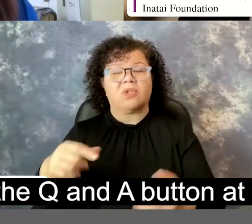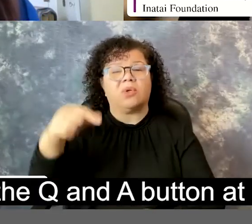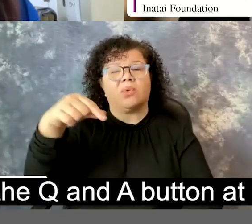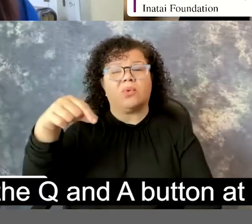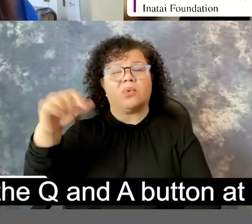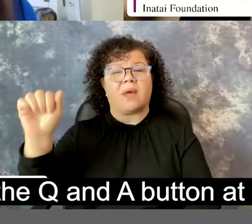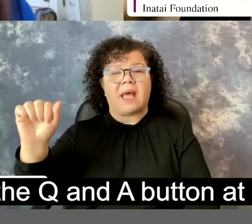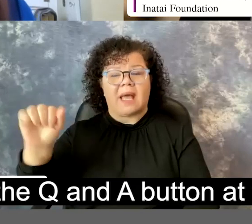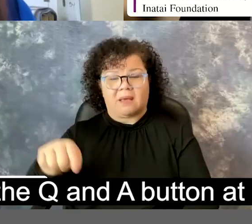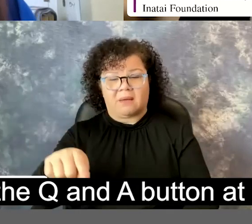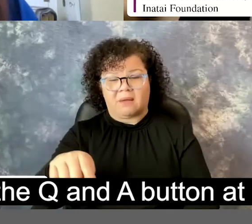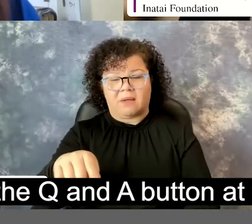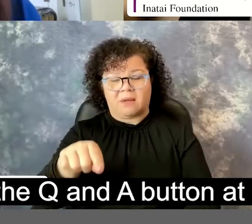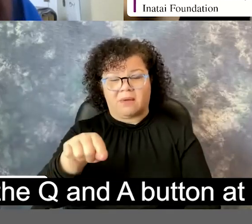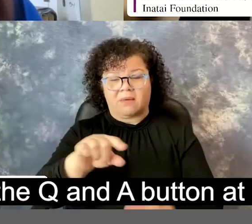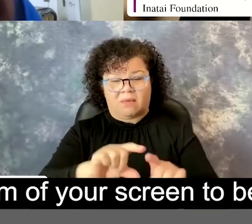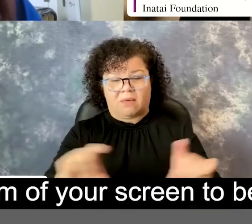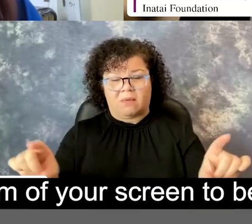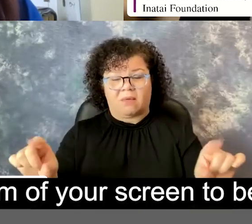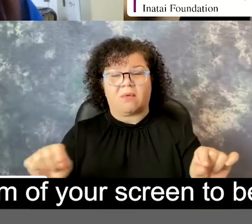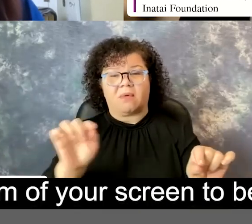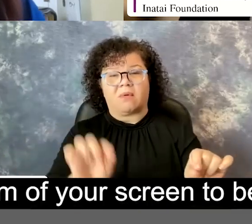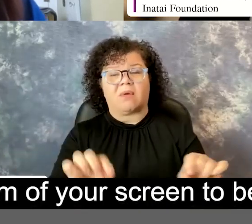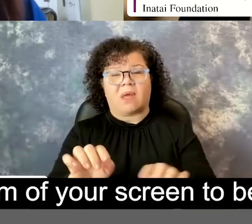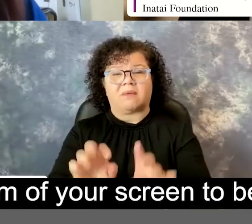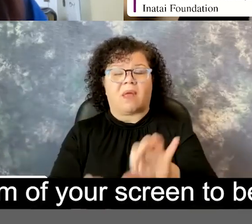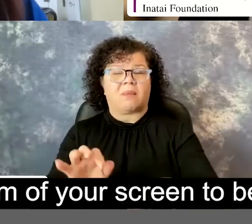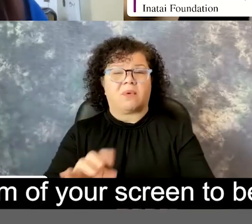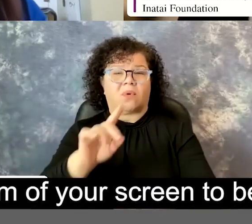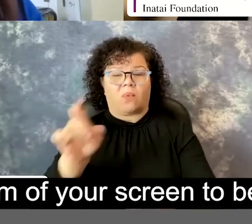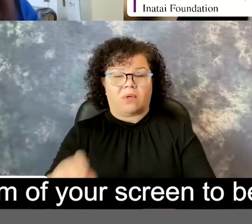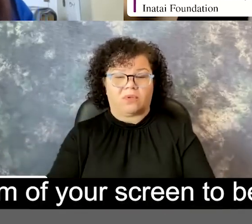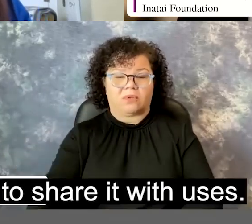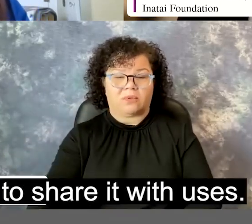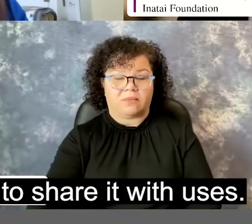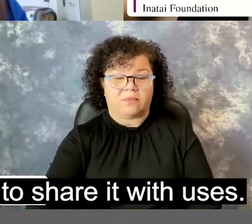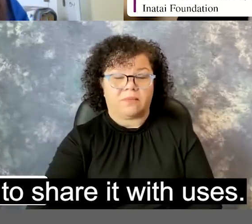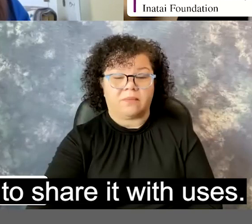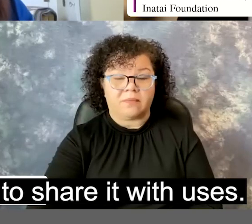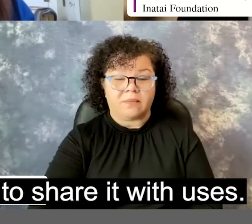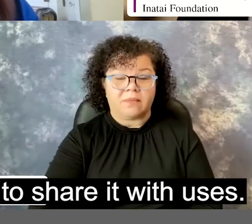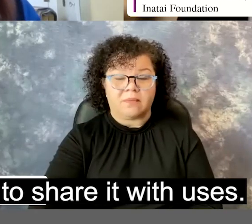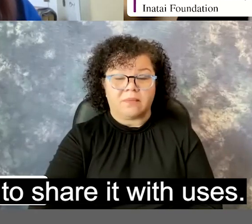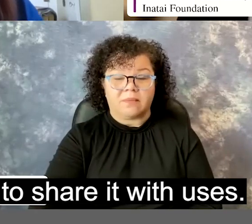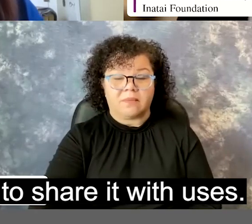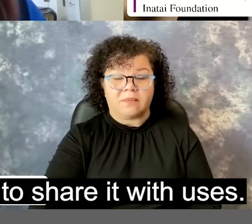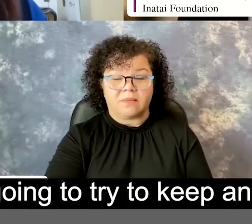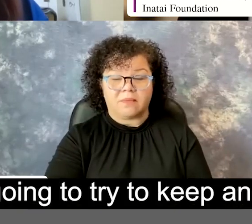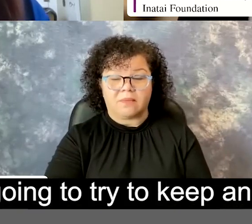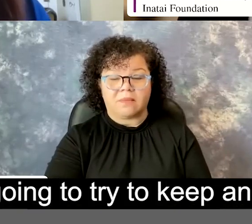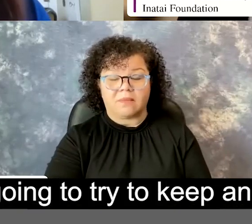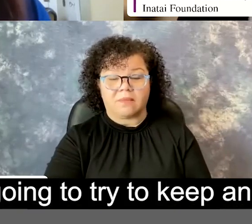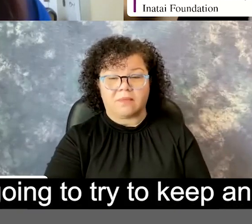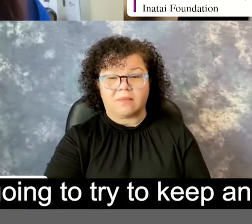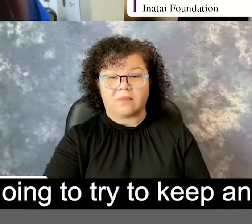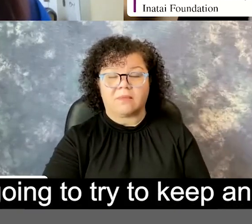Q&A button at the bottom of your screen to be able to share it with us. I am going to try to keep an eye on them, and we have